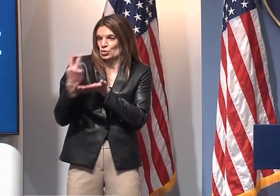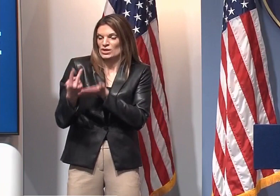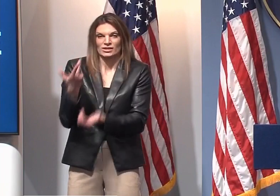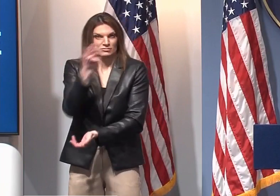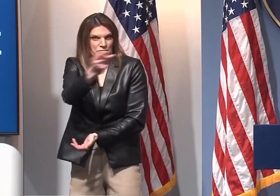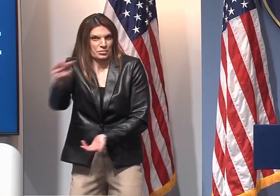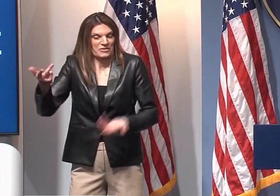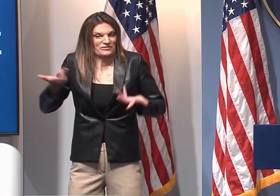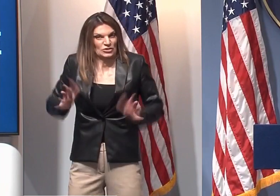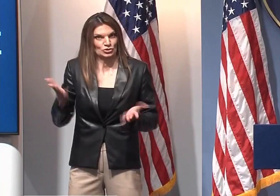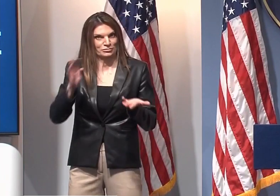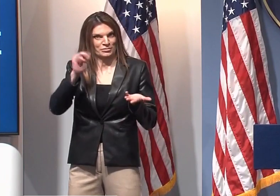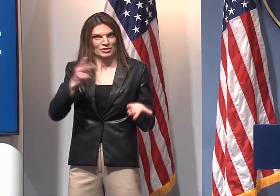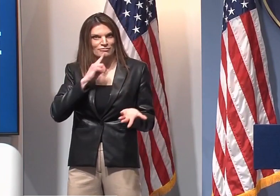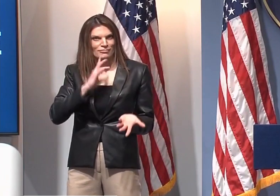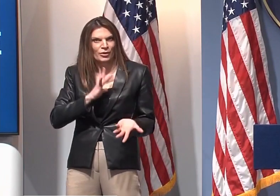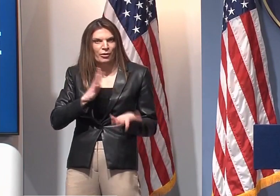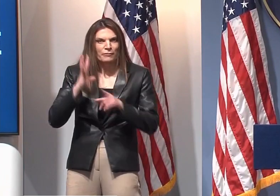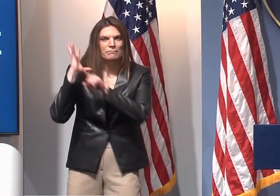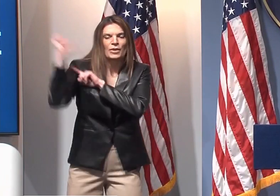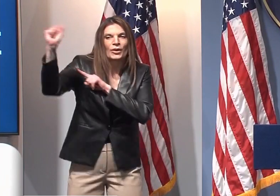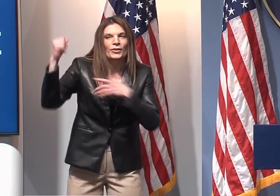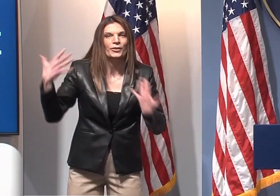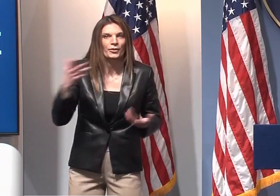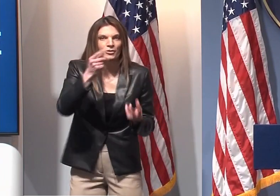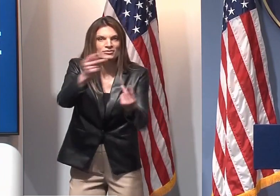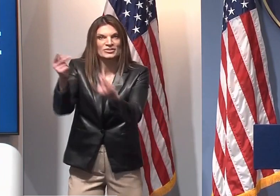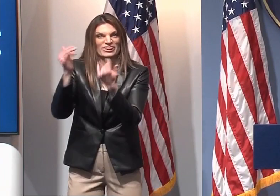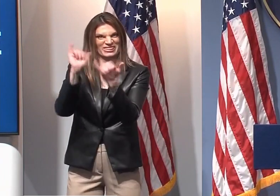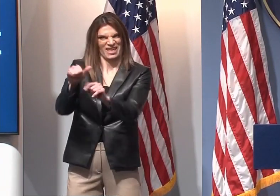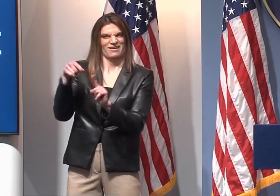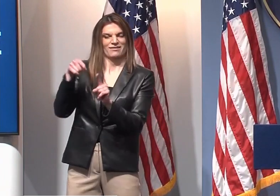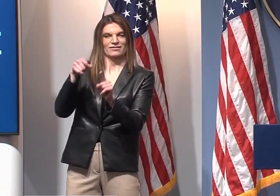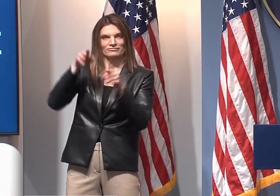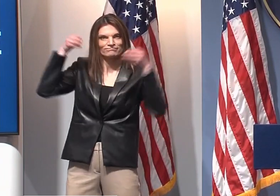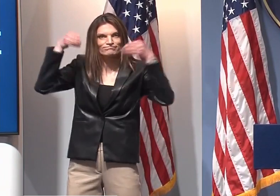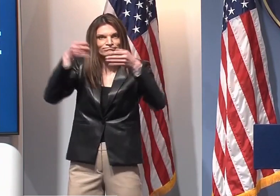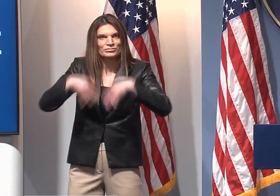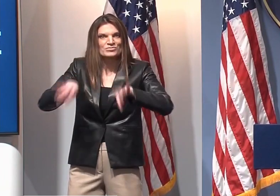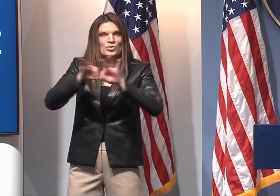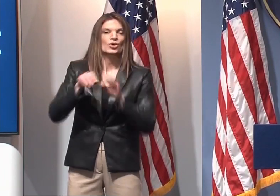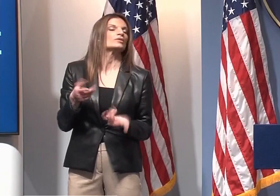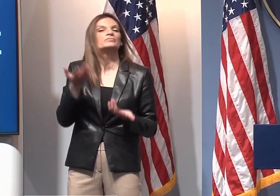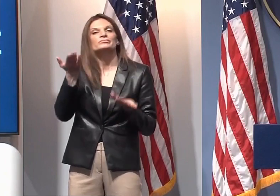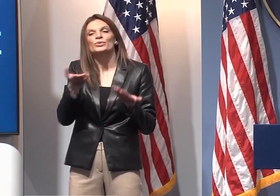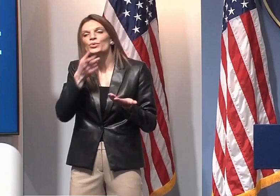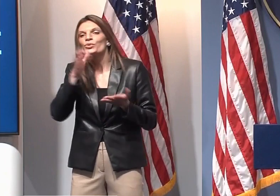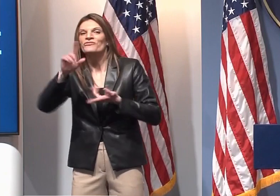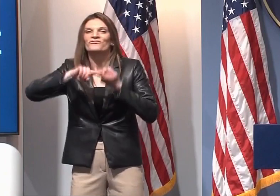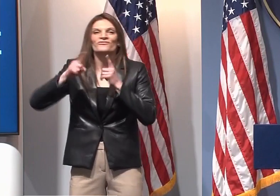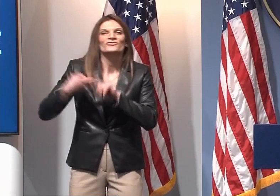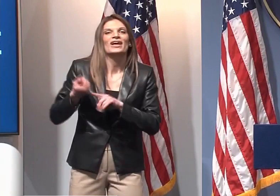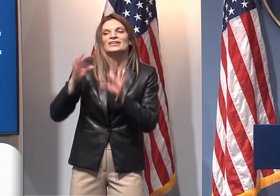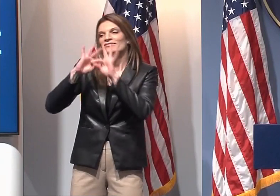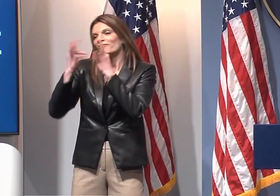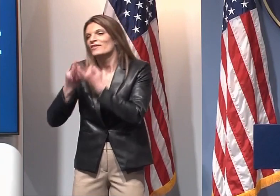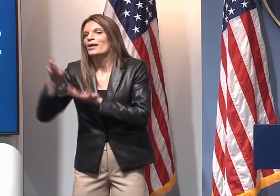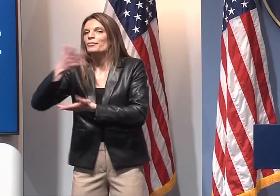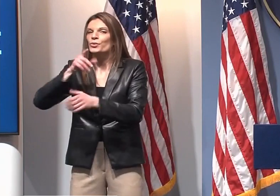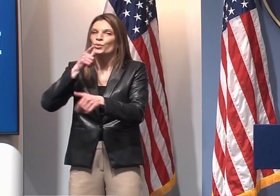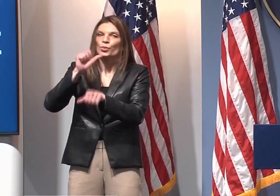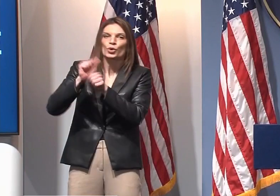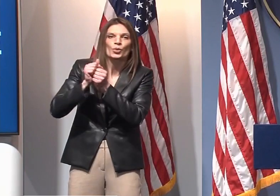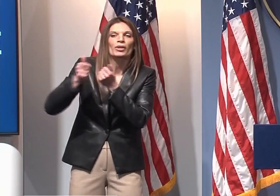We are really moving quickly on that, and it's going to be incumbent on all of us to encourage our neighbors, our loved ones, our friends, our coworkers to